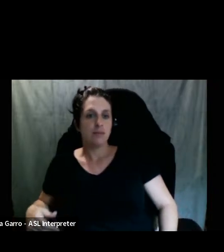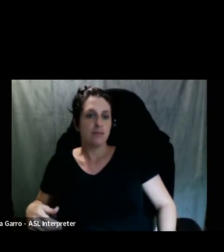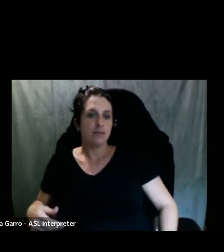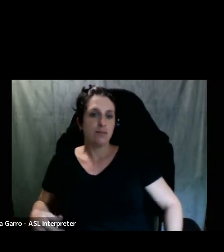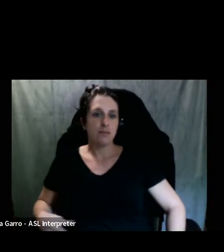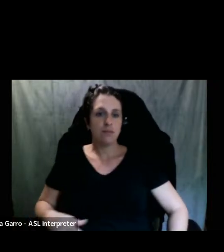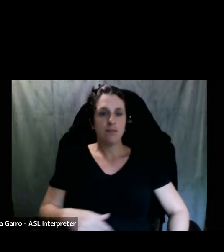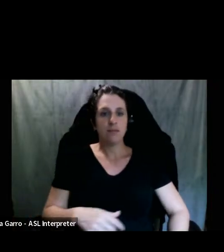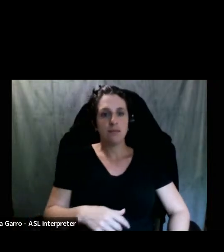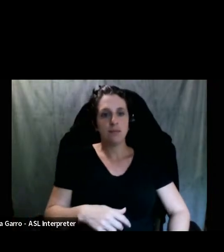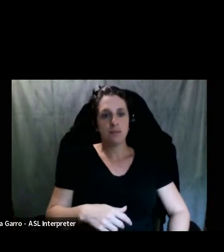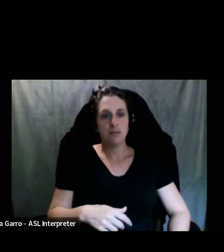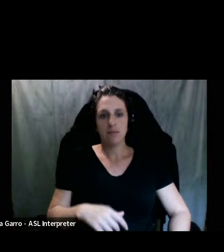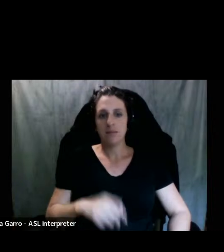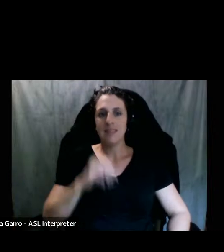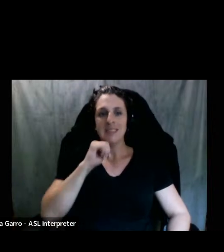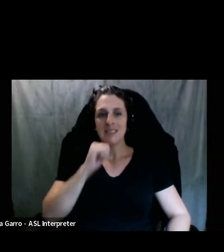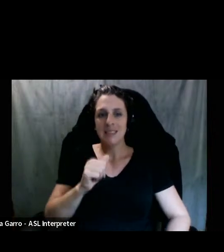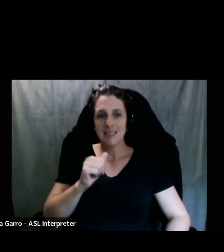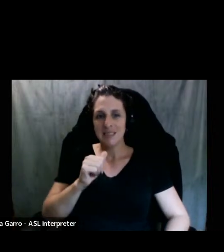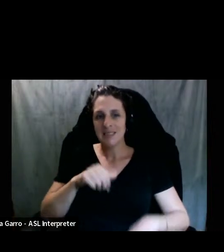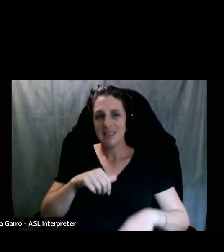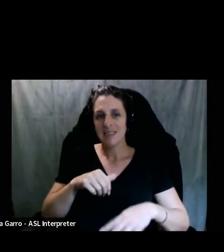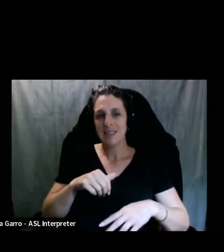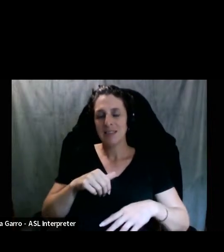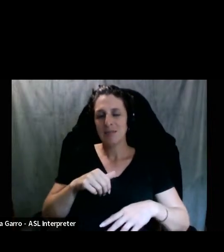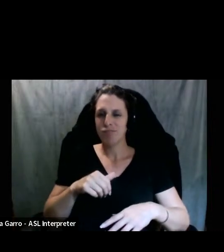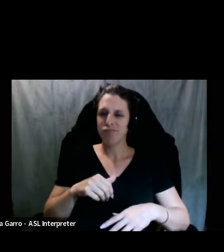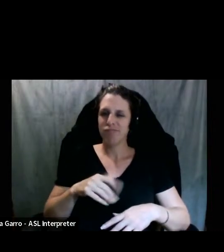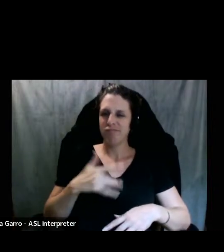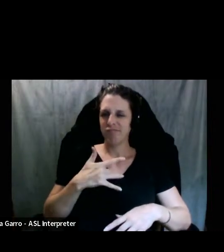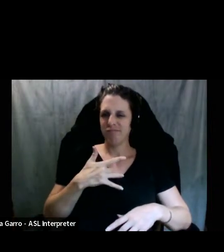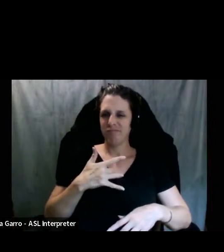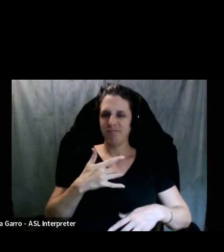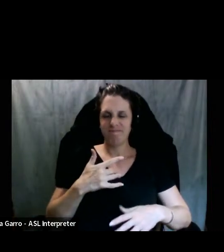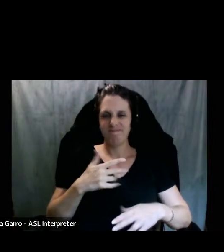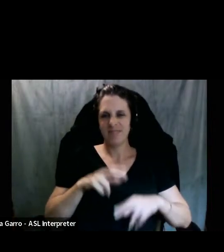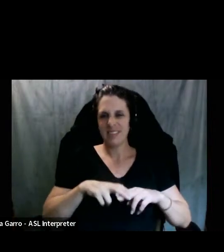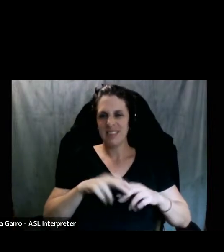it didn't sit very well with me. So I'll just share that.